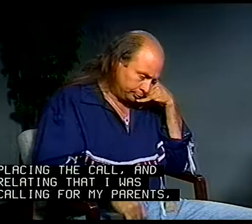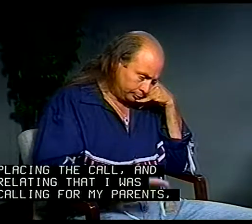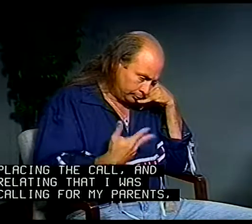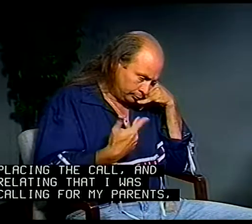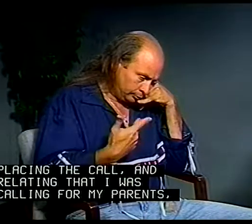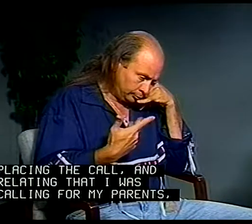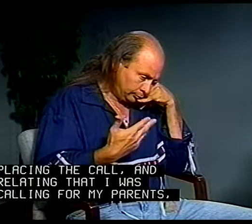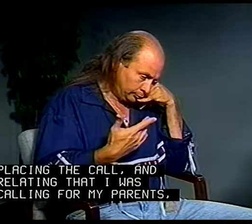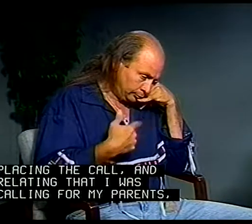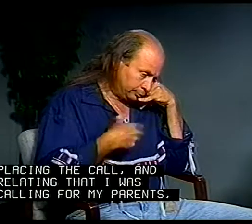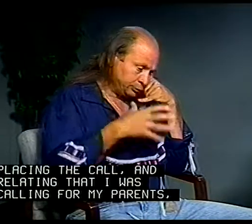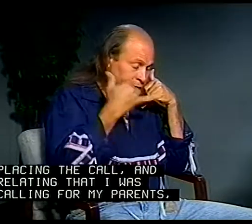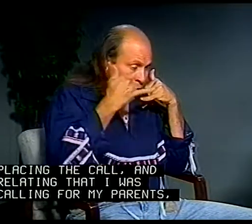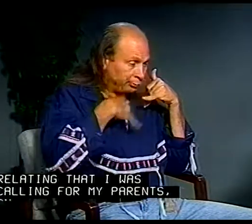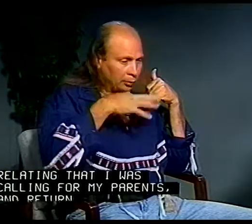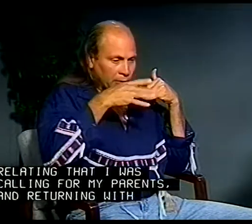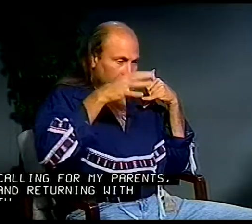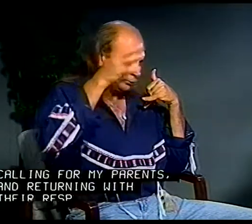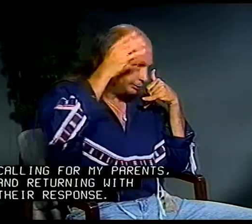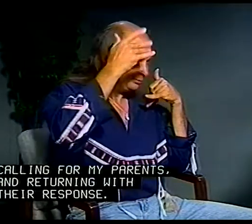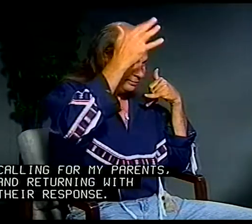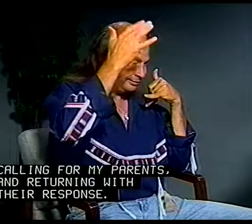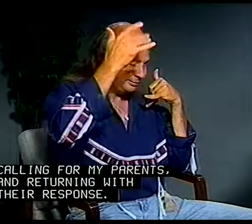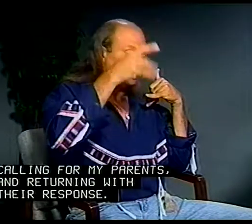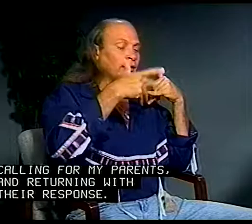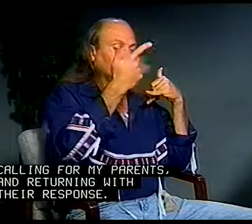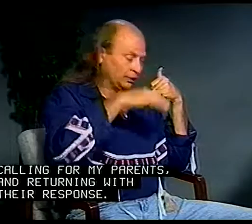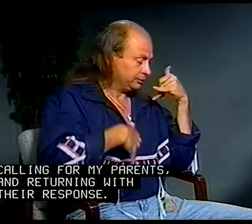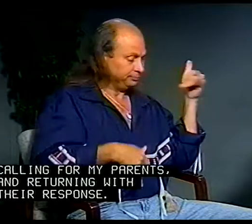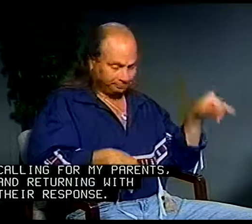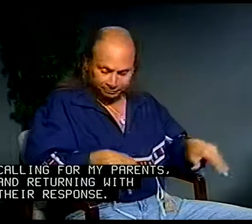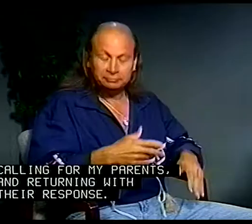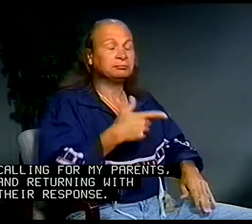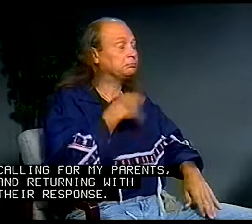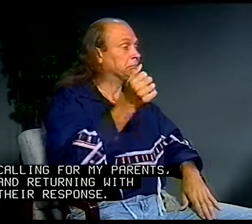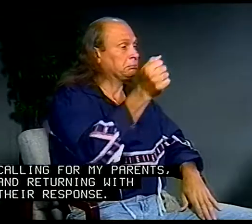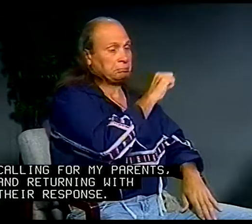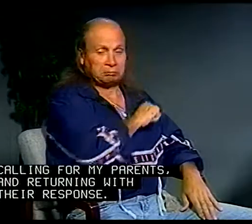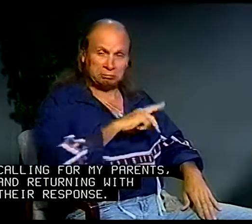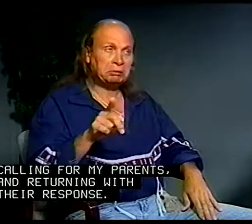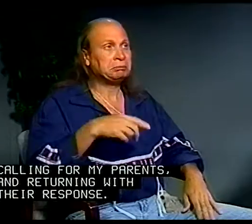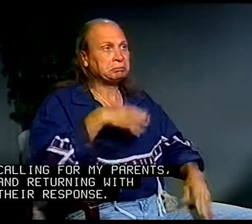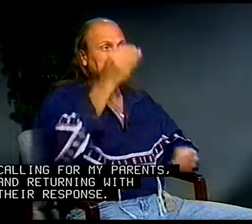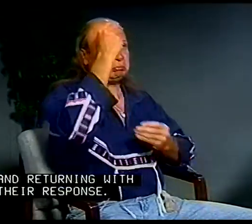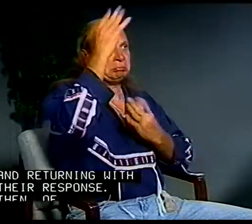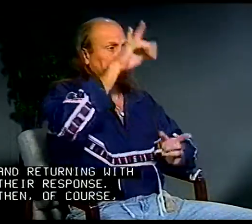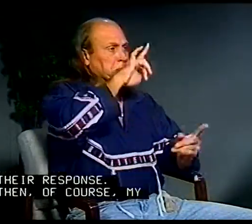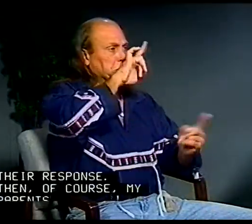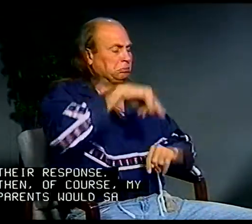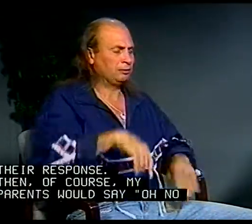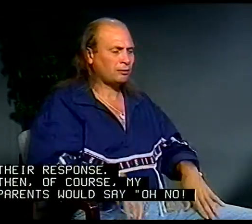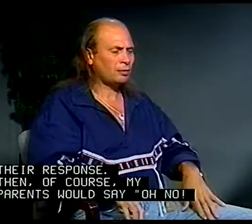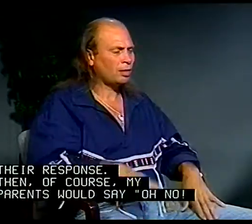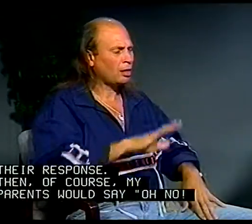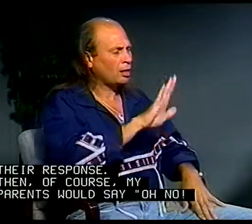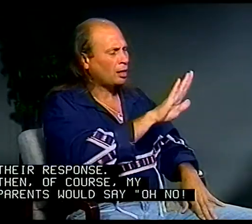phone, placing the call, and relating that I was calling for my parents and returning